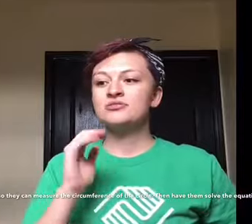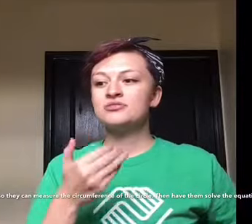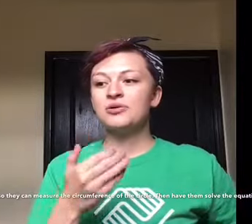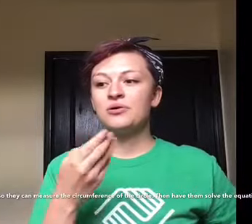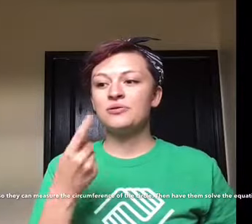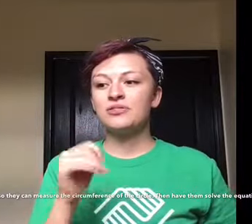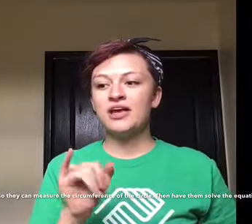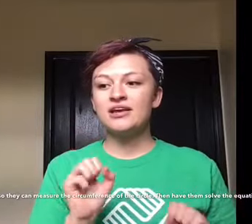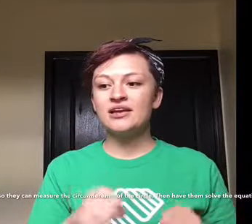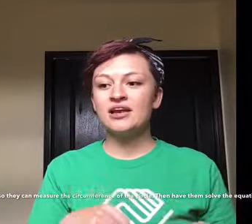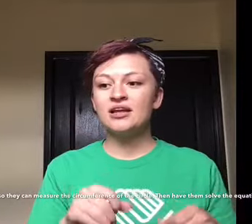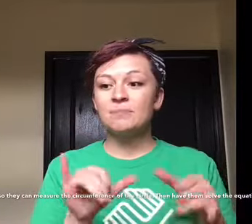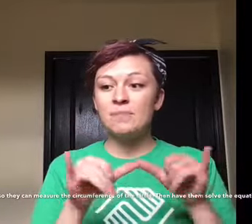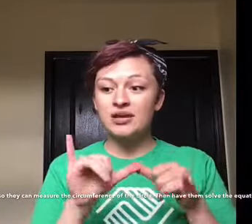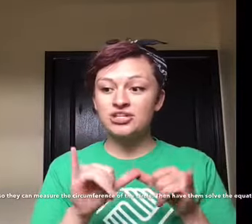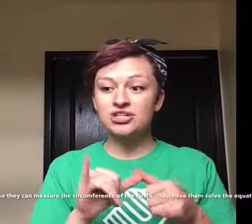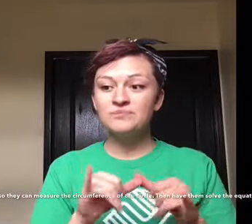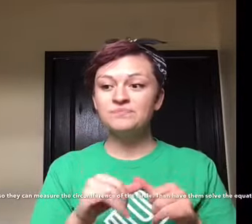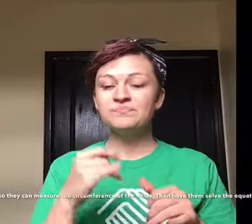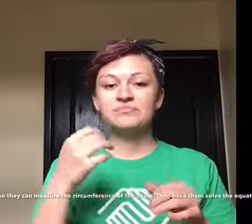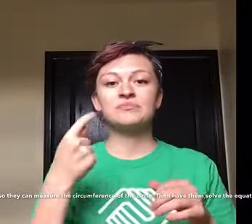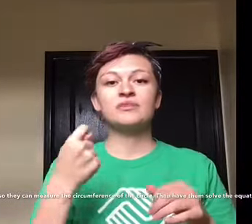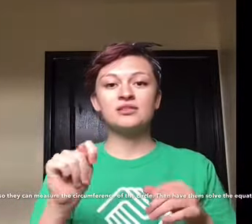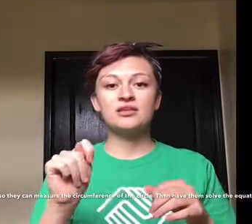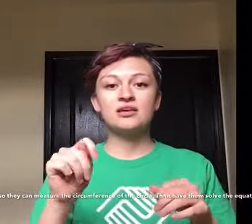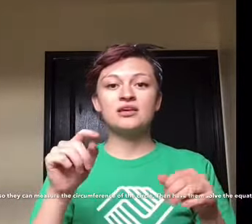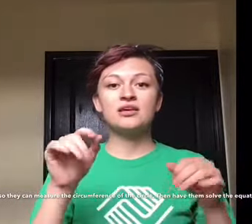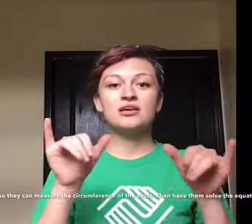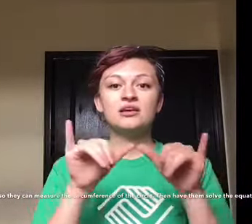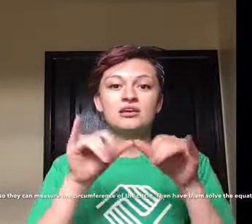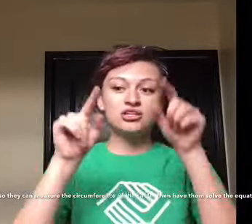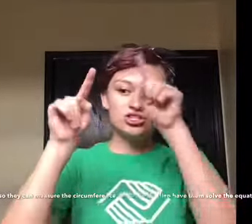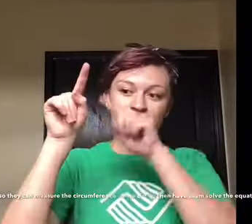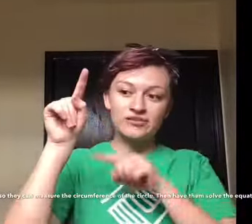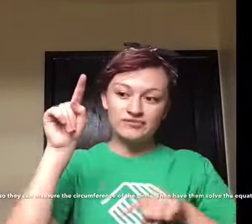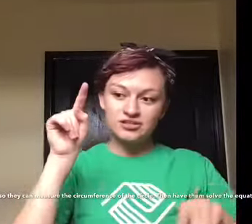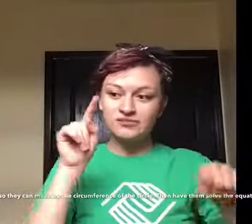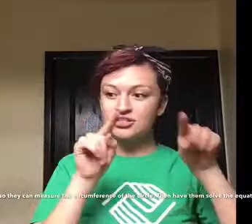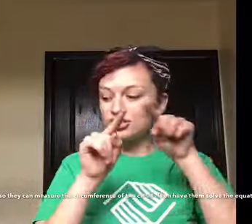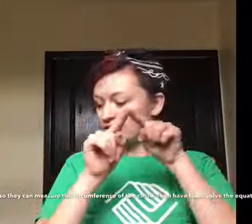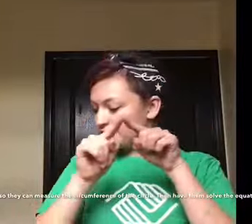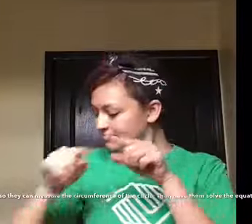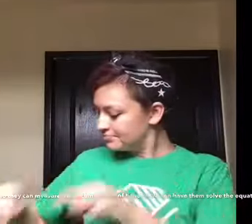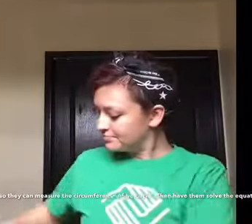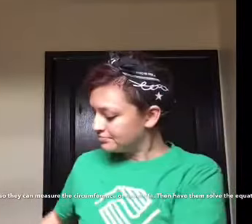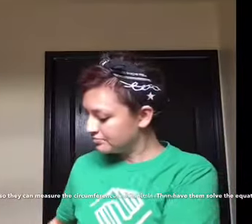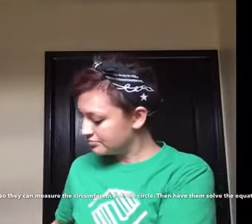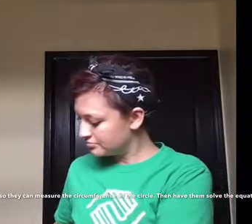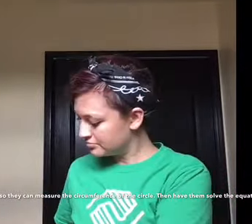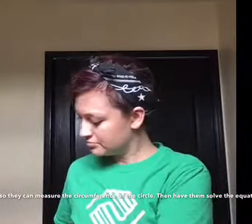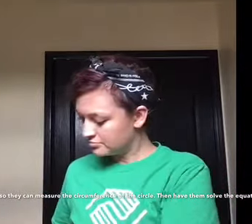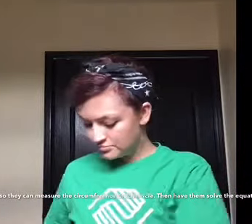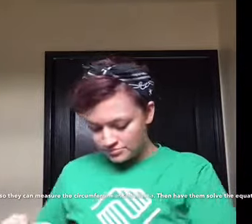so they can measure the circumference of a circle.